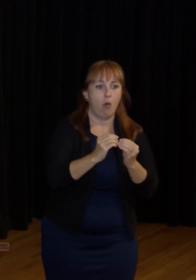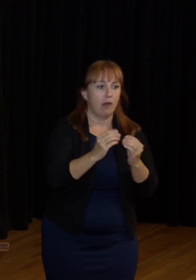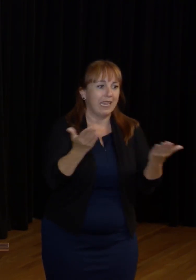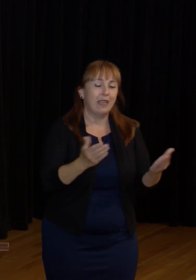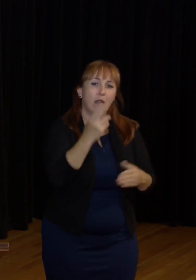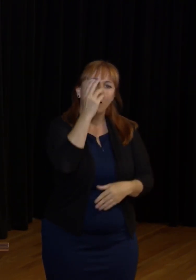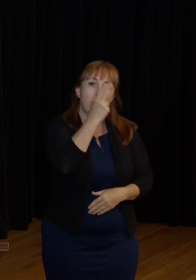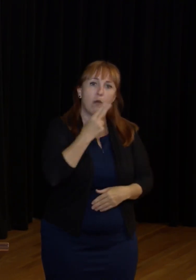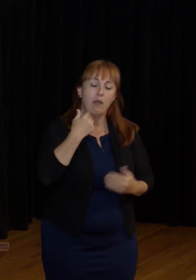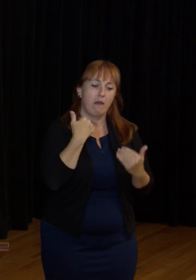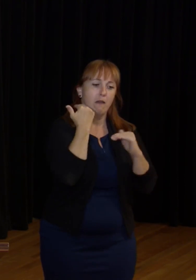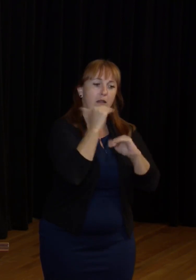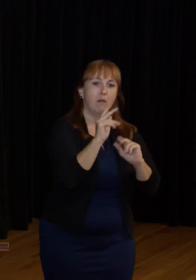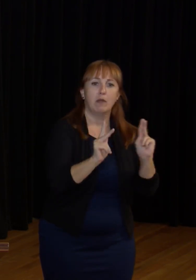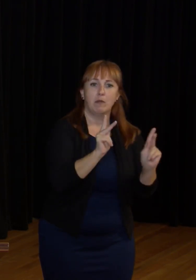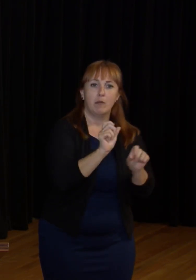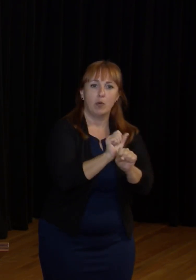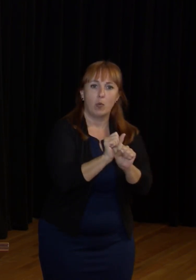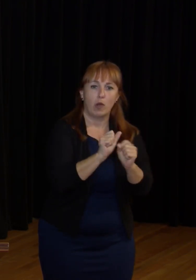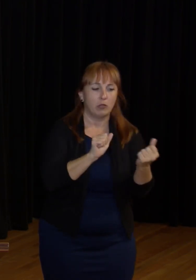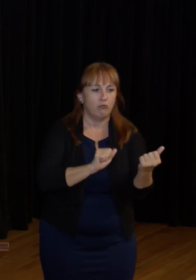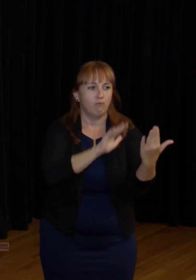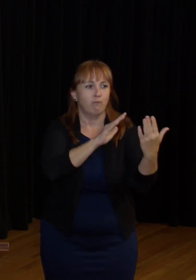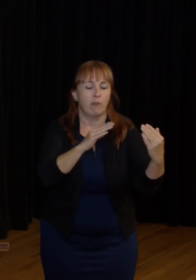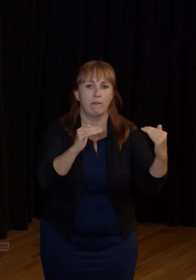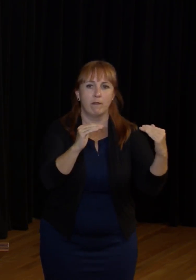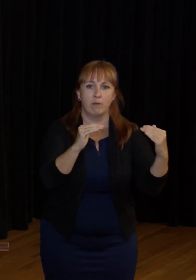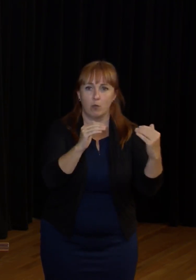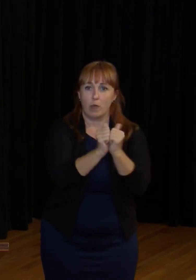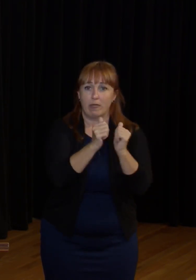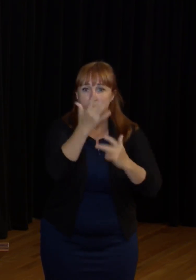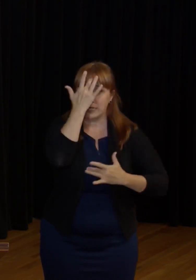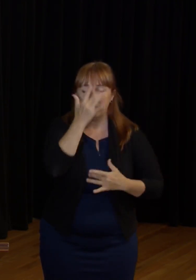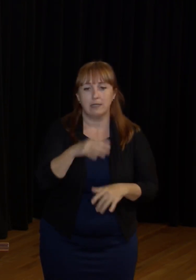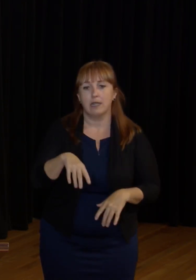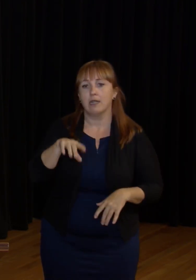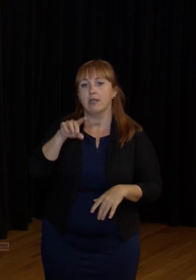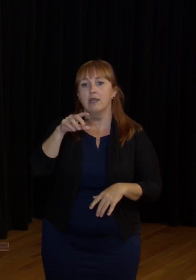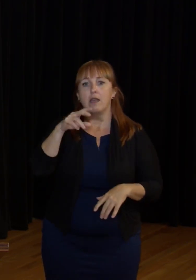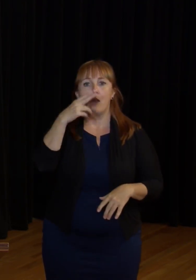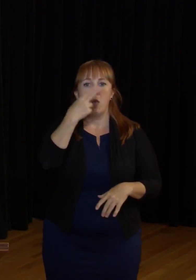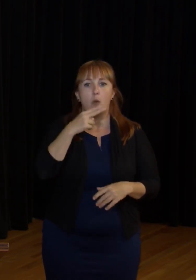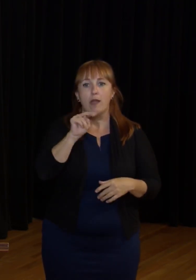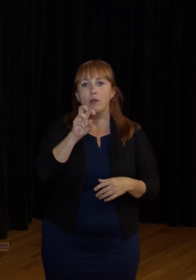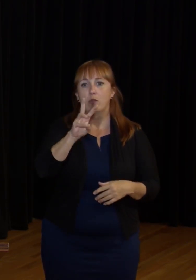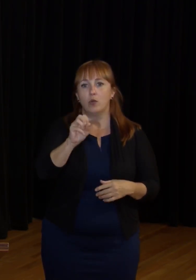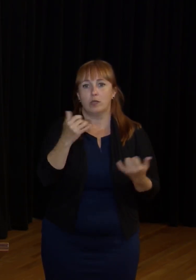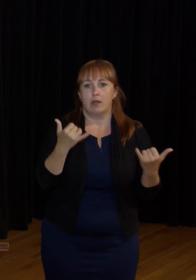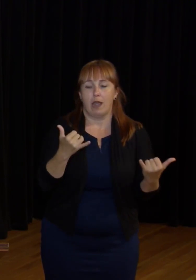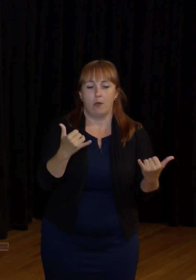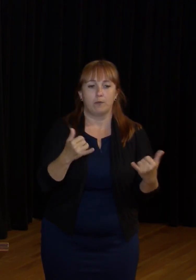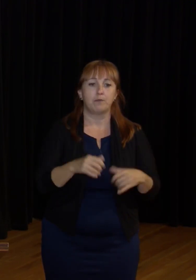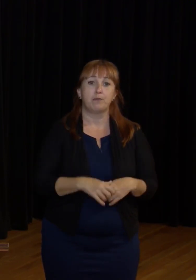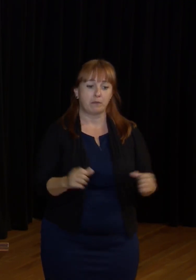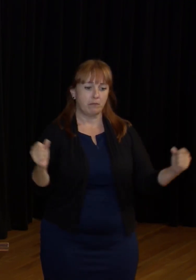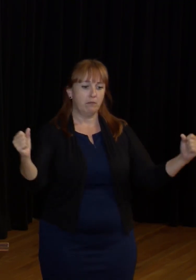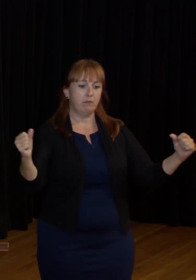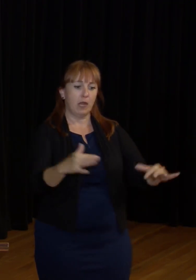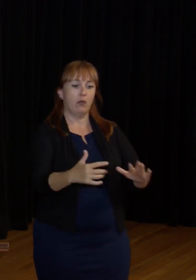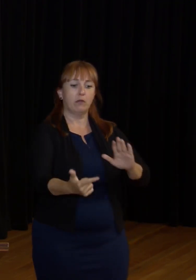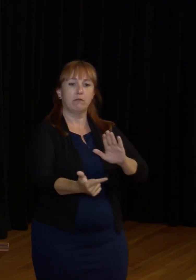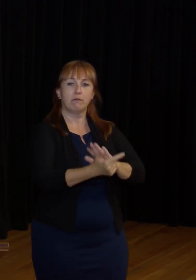put against this disease. Daryl Huff from Hawaii News Now asks if you can summarize what gatherings will not be able to